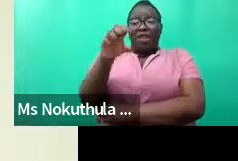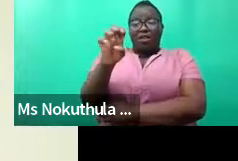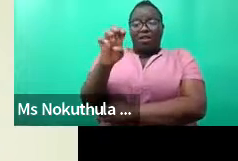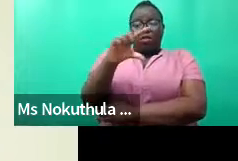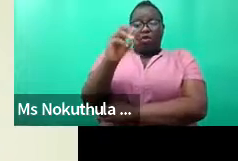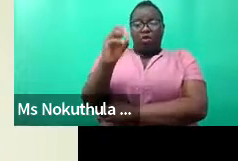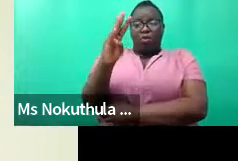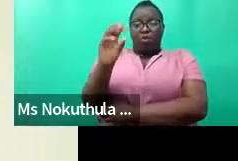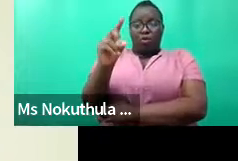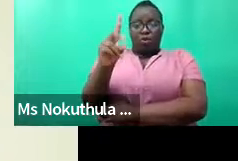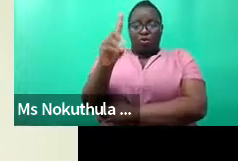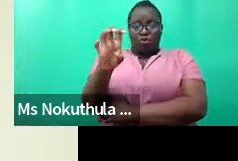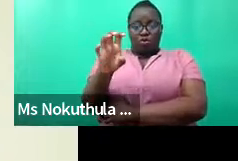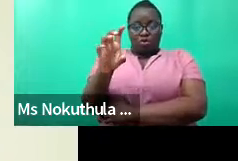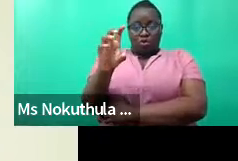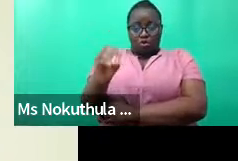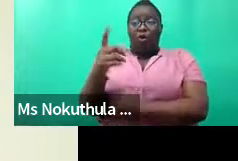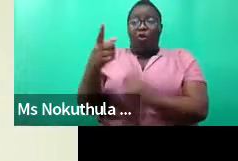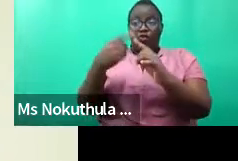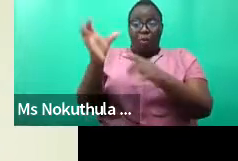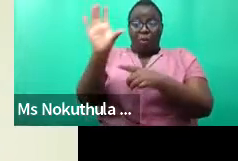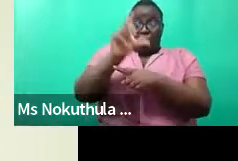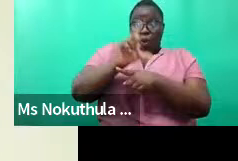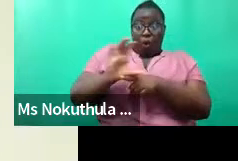College of Education.